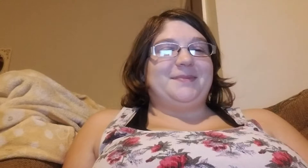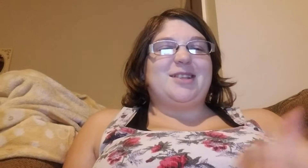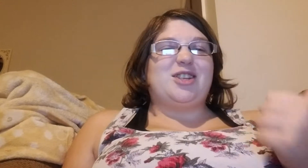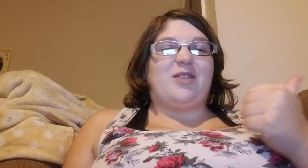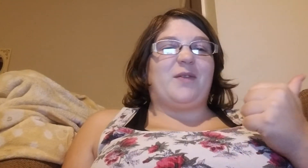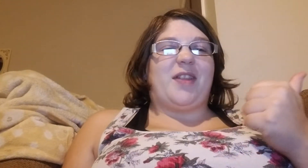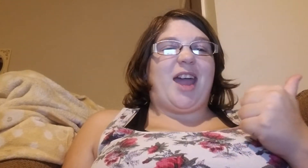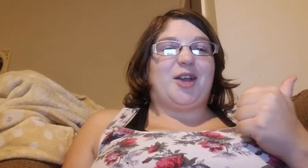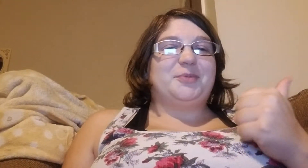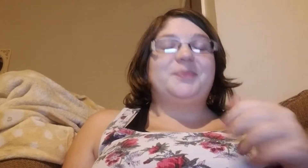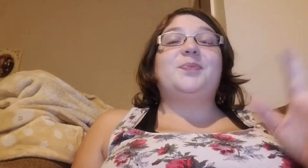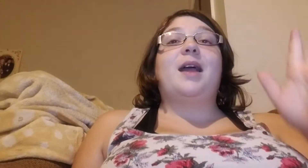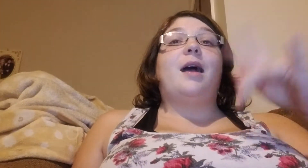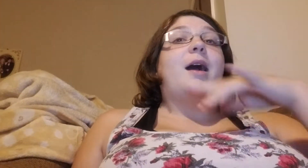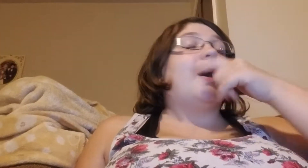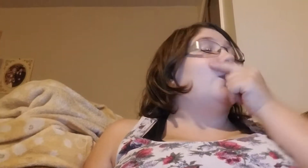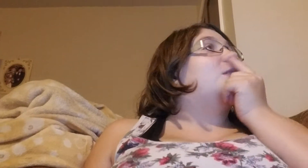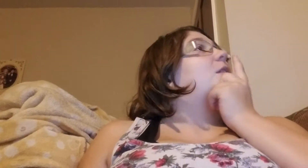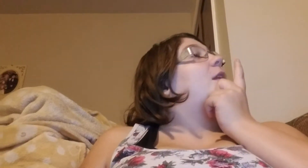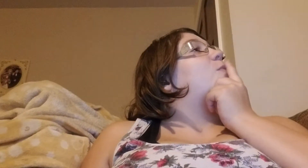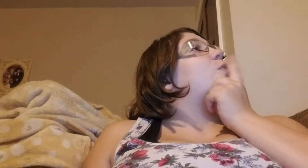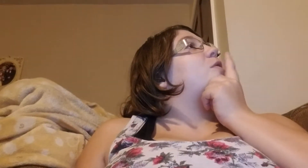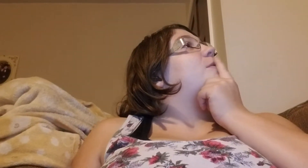She's over there. What's the next word?